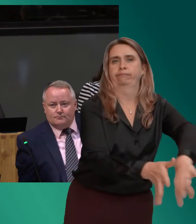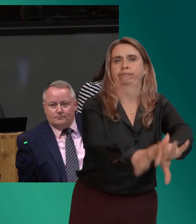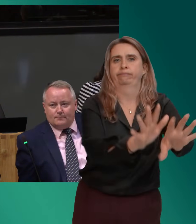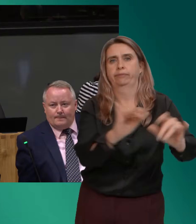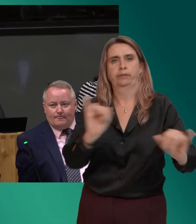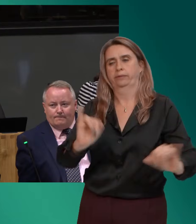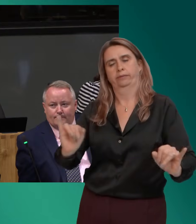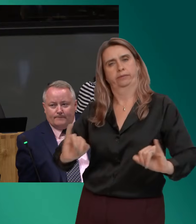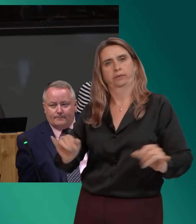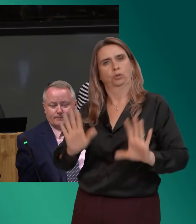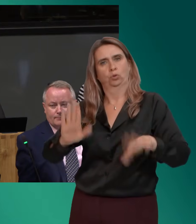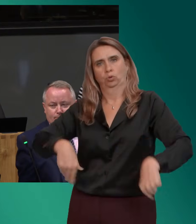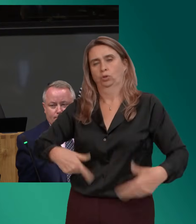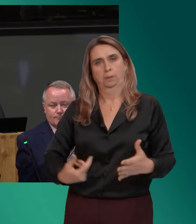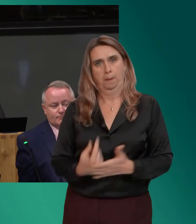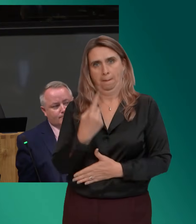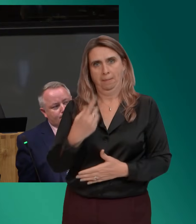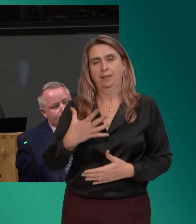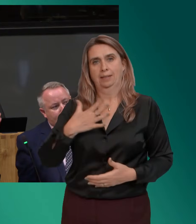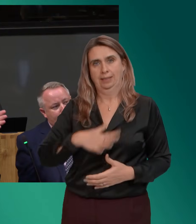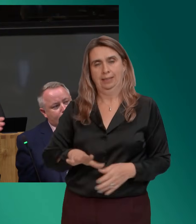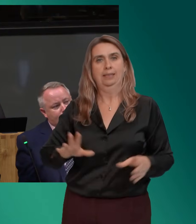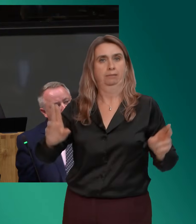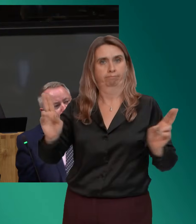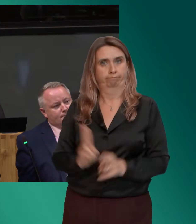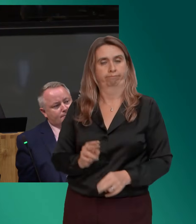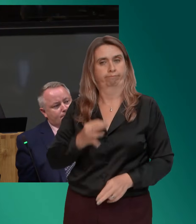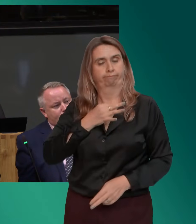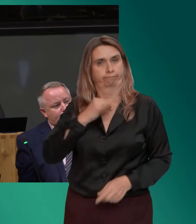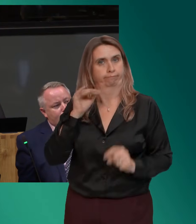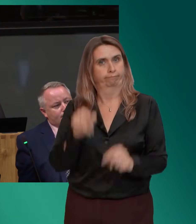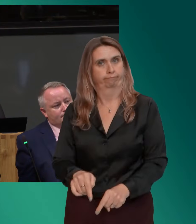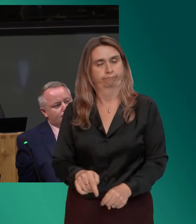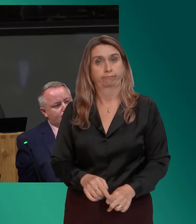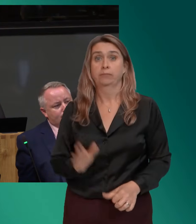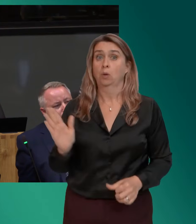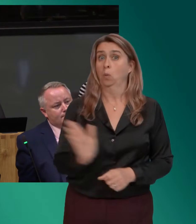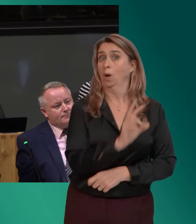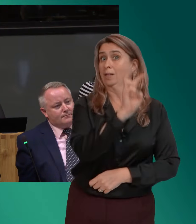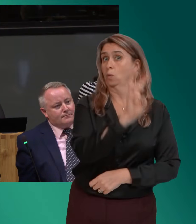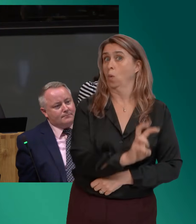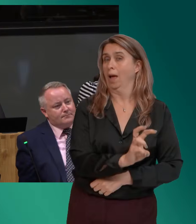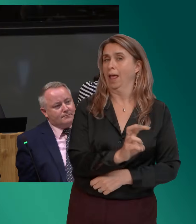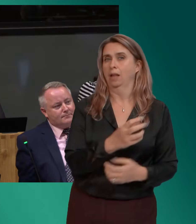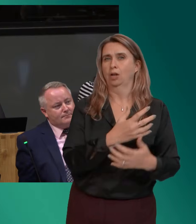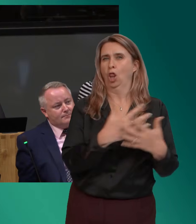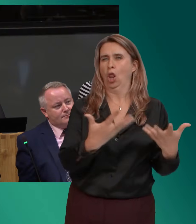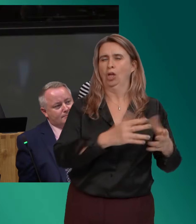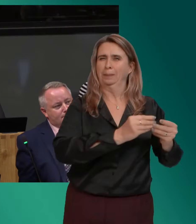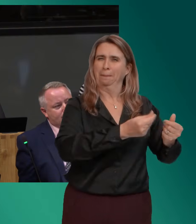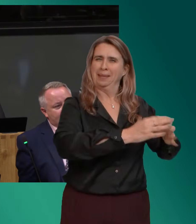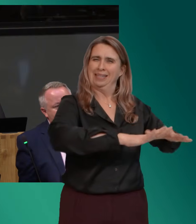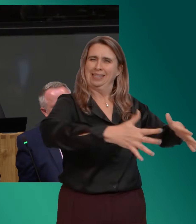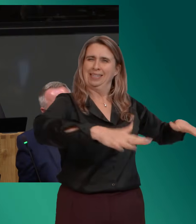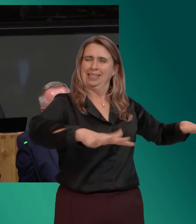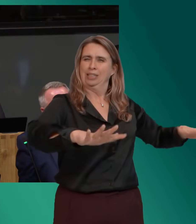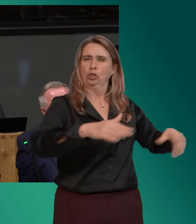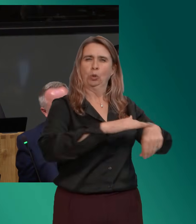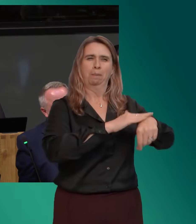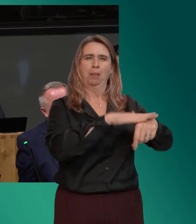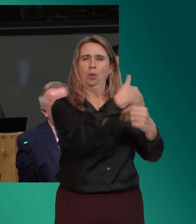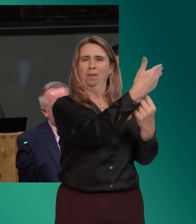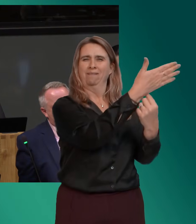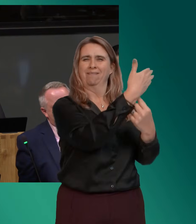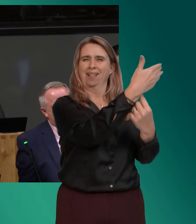these incidences from recurring. Now, as you're aware, West Wales is home to many blue flag and green coast beaches, and